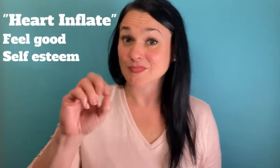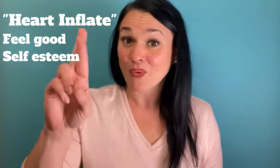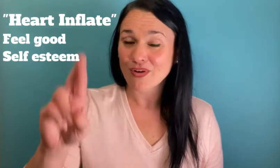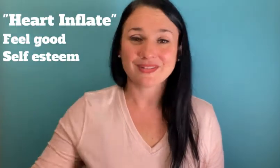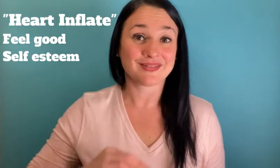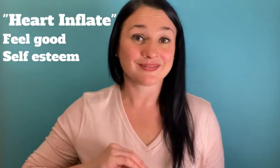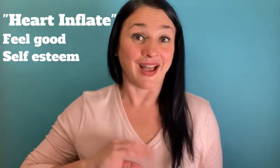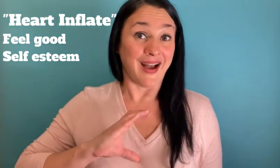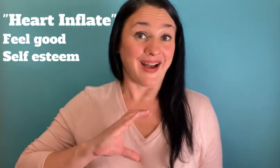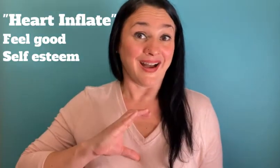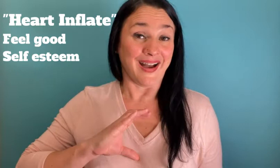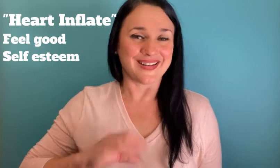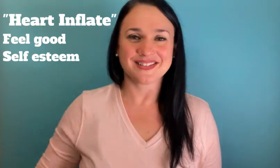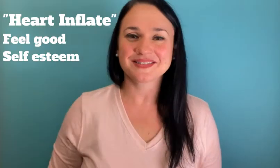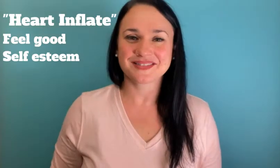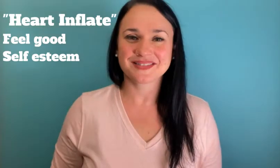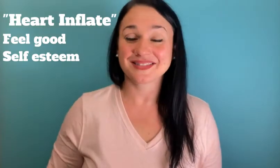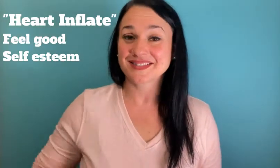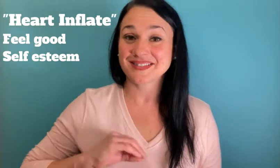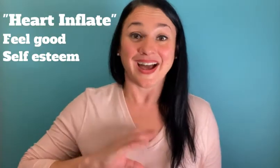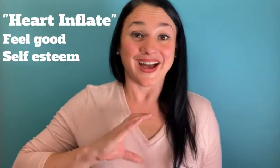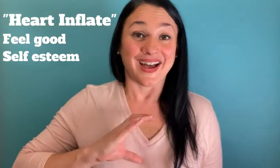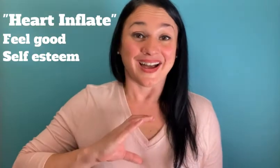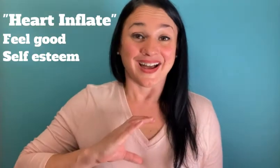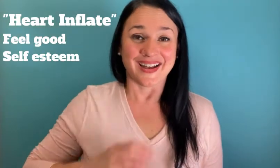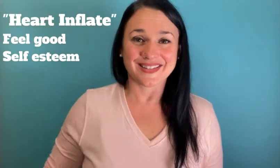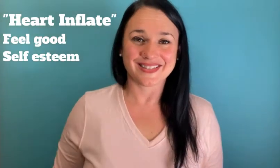Or heart inflate means to feel good.